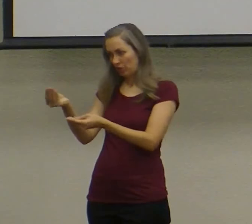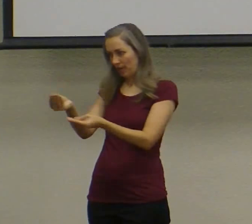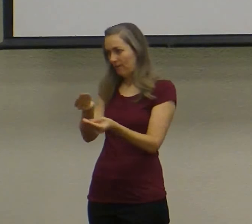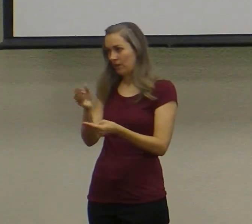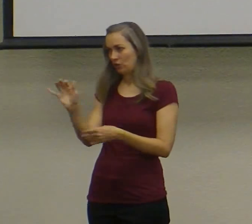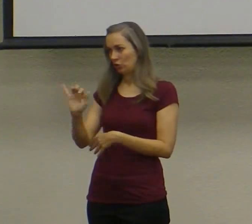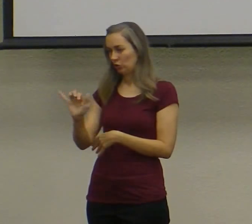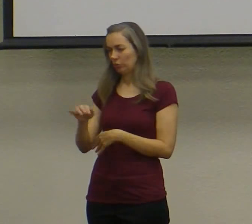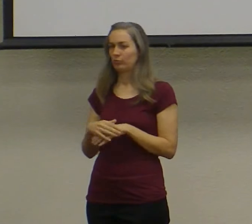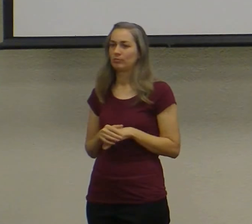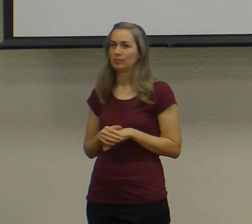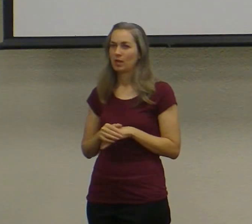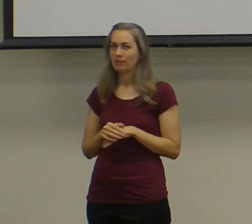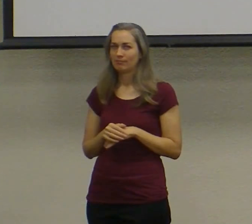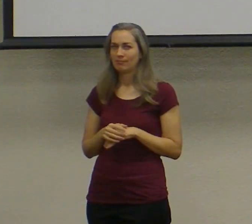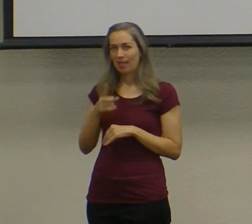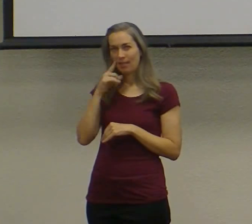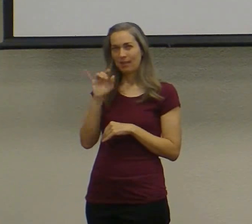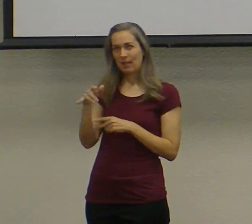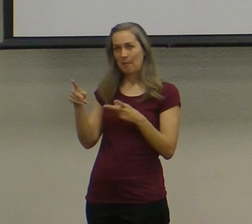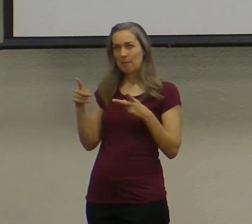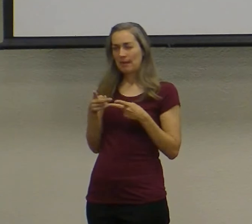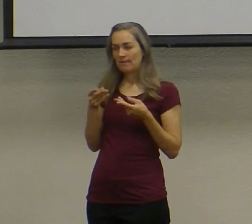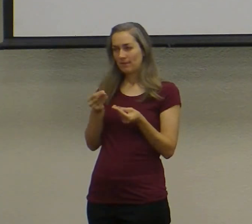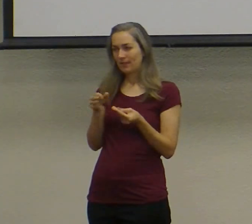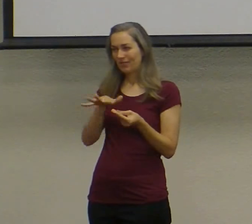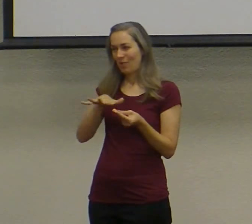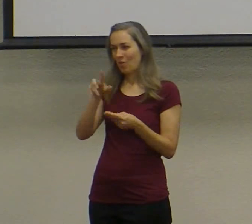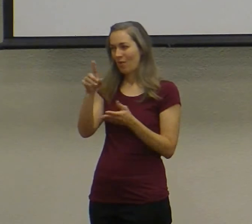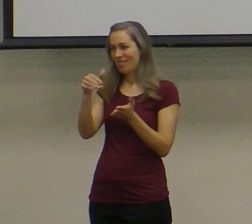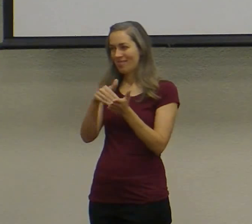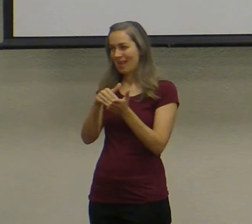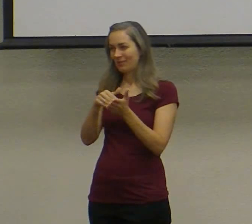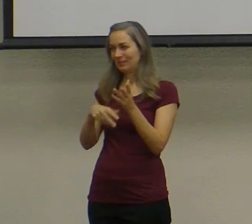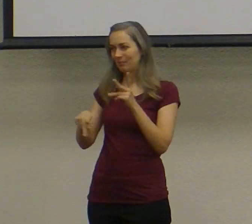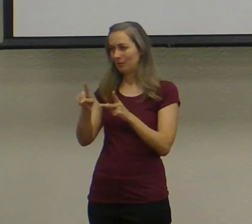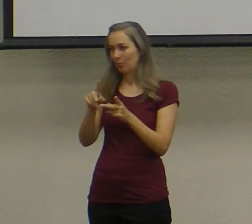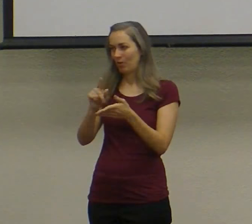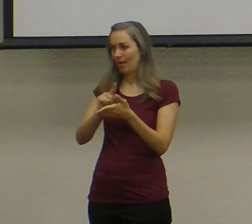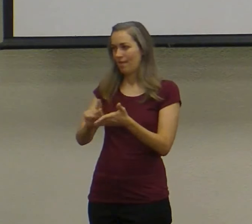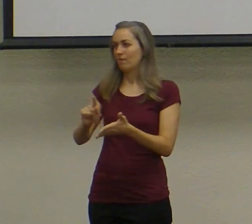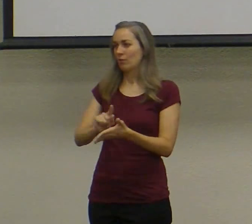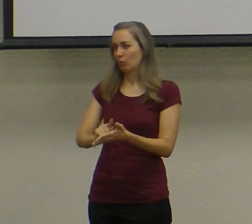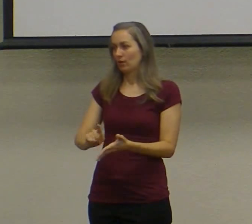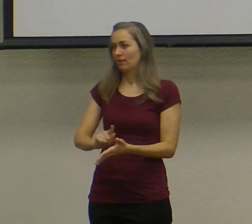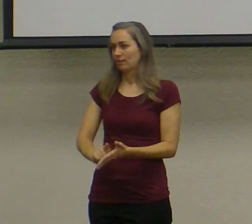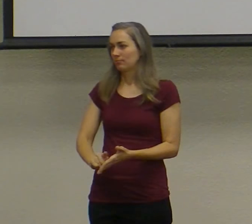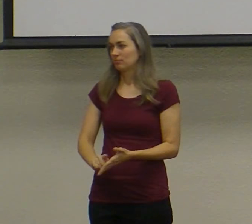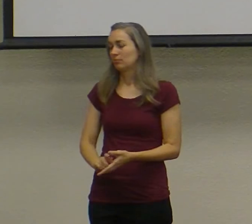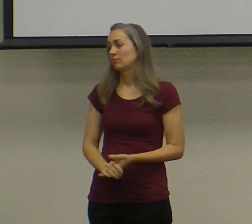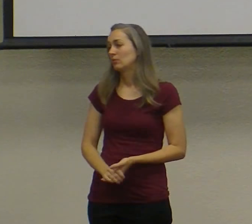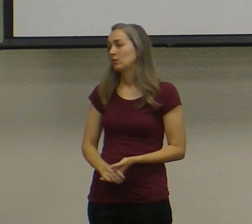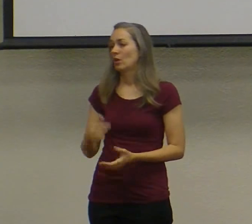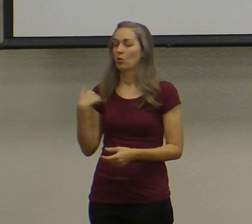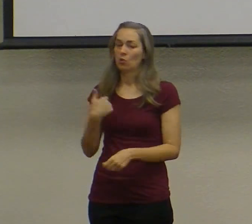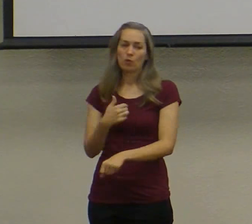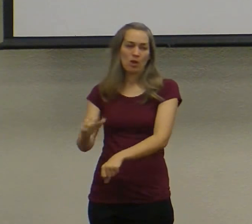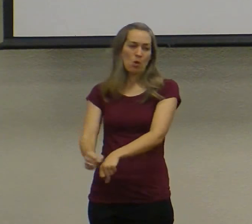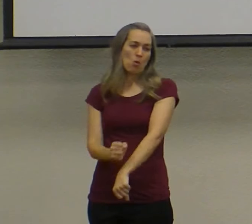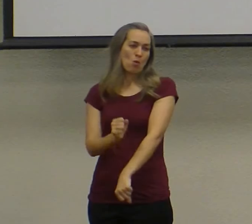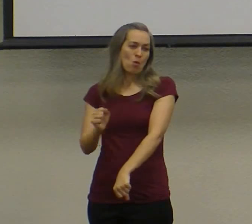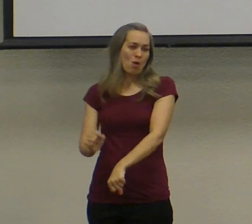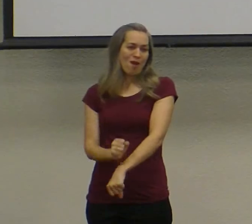maybe they feed about 1,000 people in a week. And so great work, and we had an opportunity to just work hard in the name of